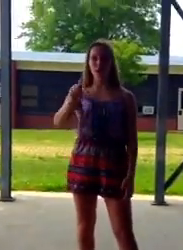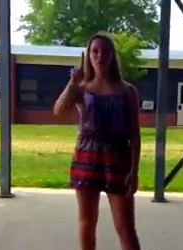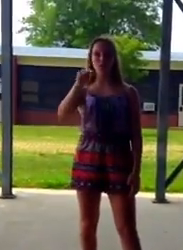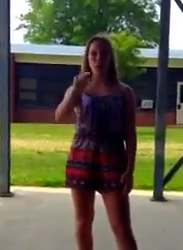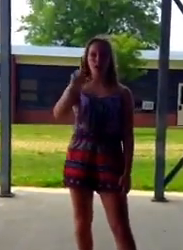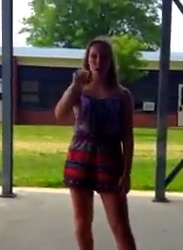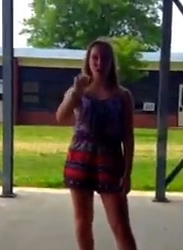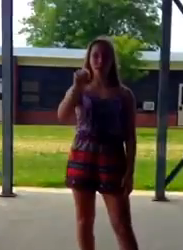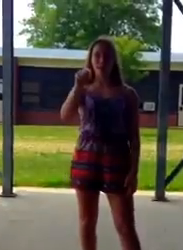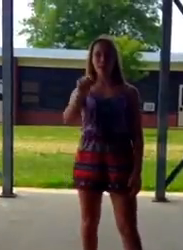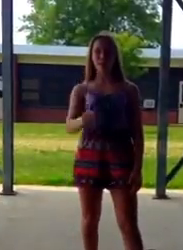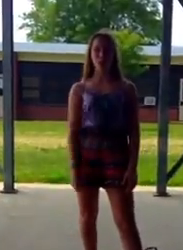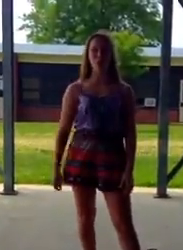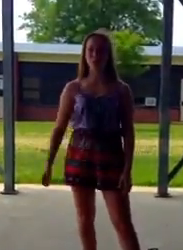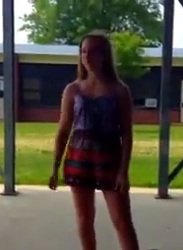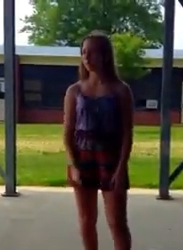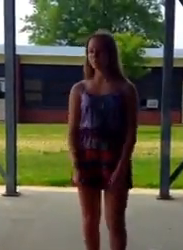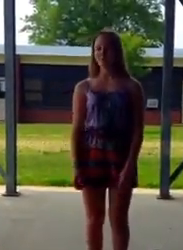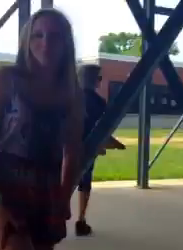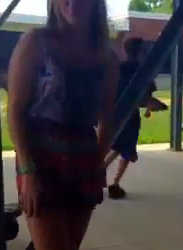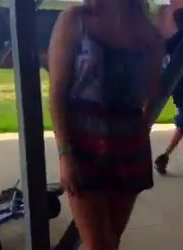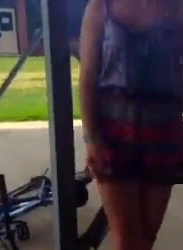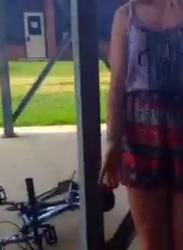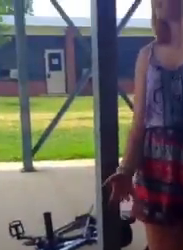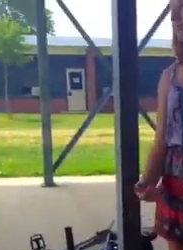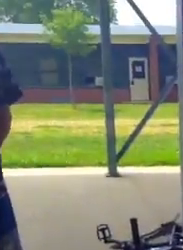was 20 years old.